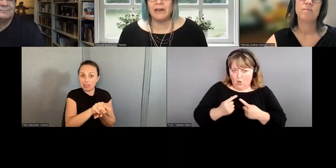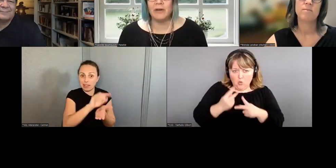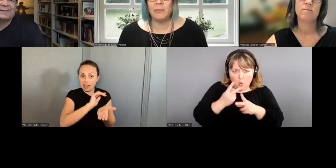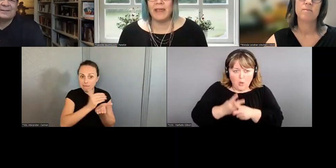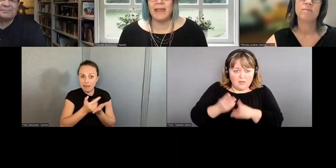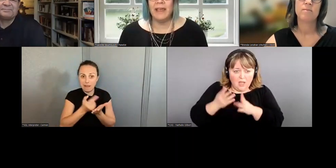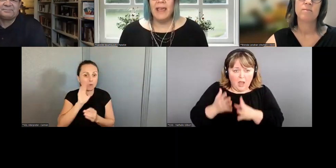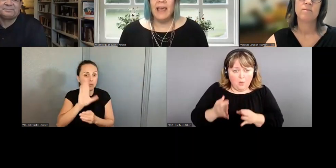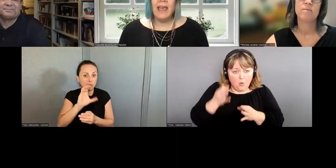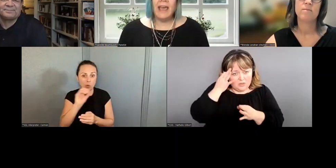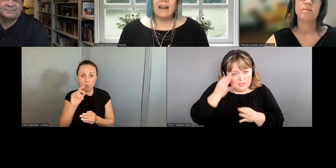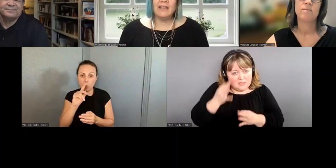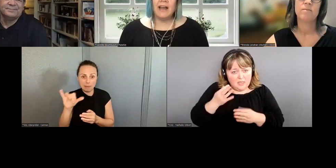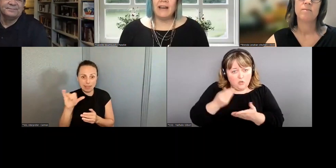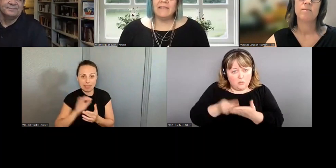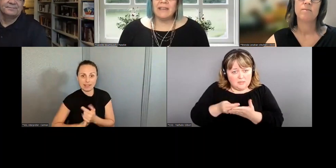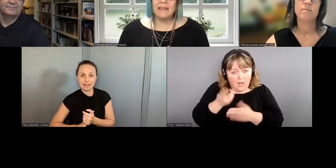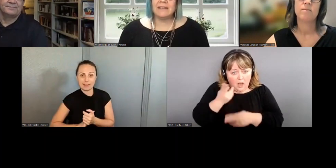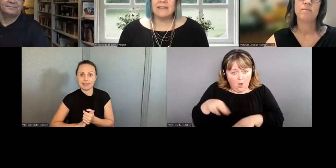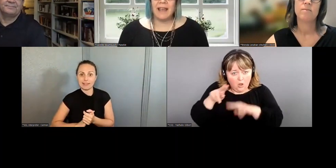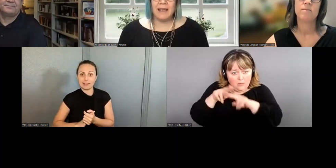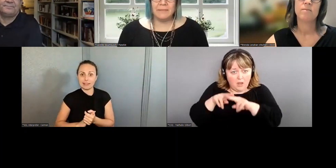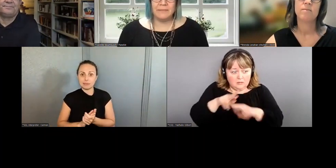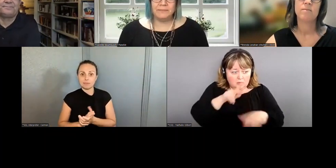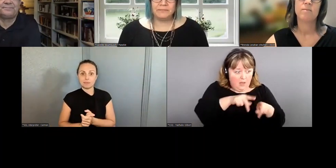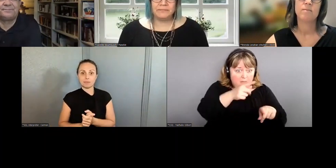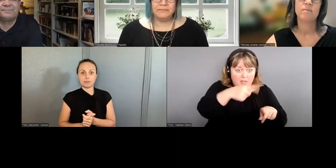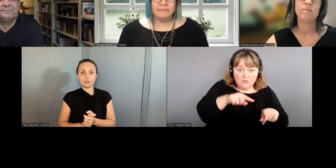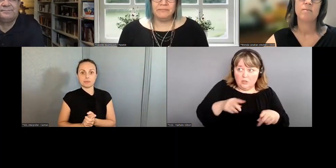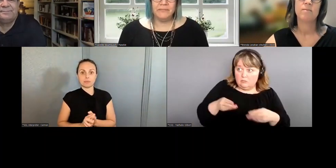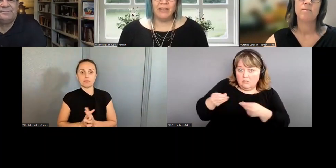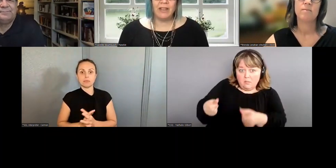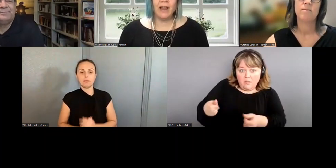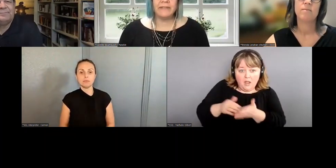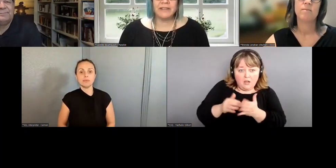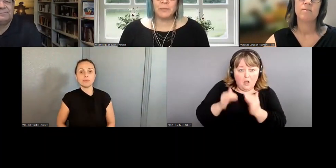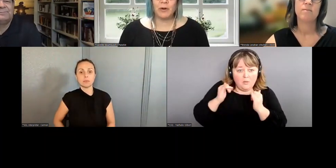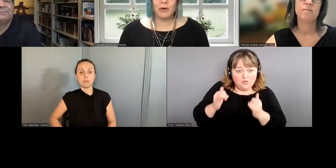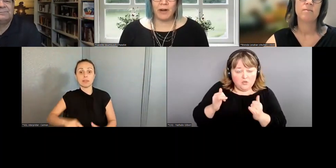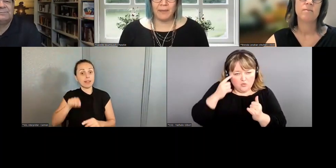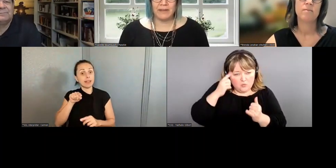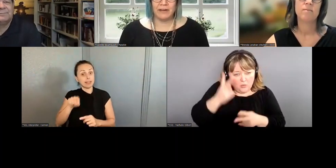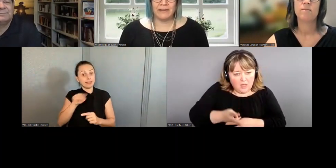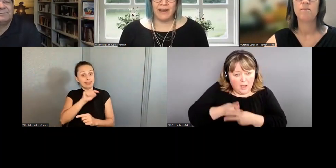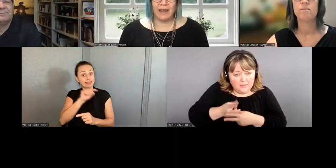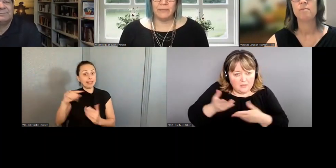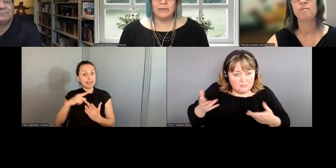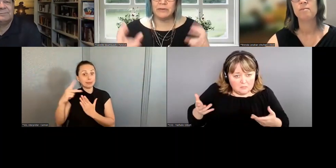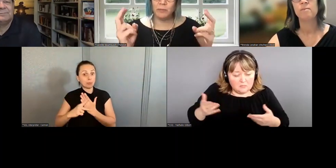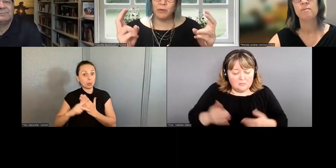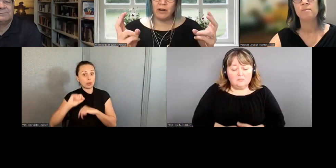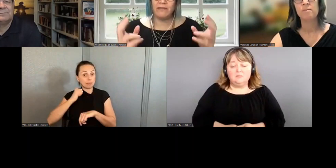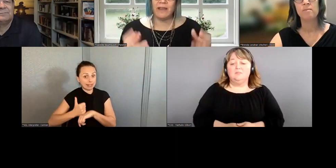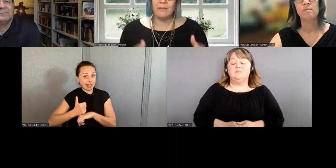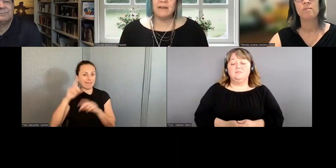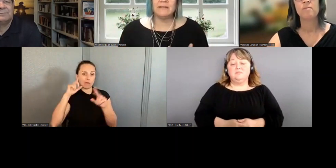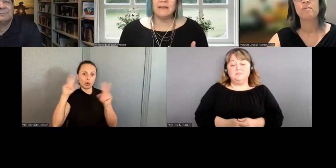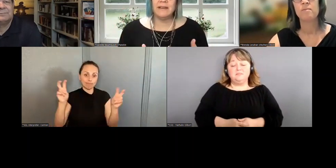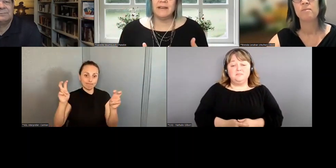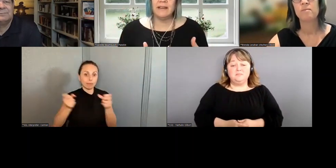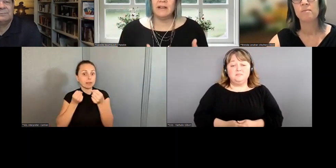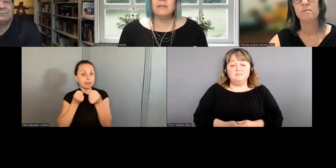their copay. And a lot of this, a lot of these programs that are set up to support our